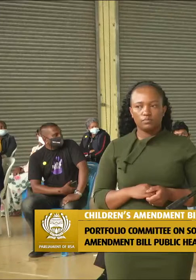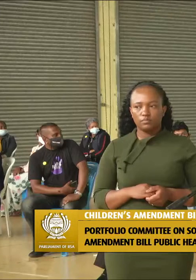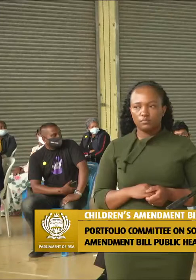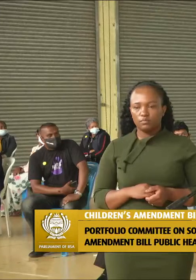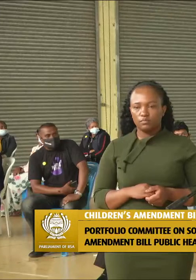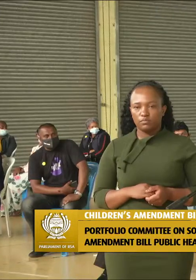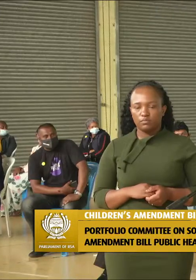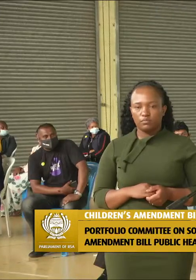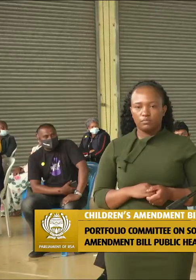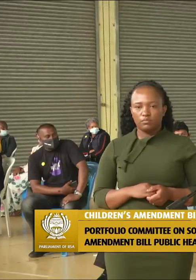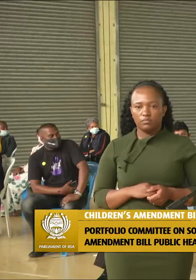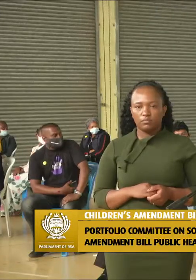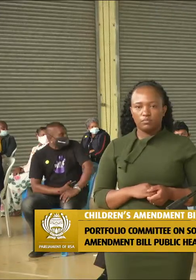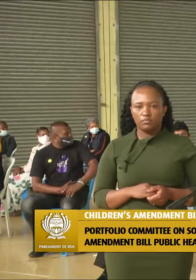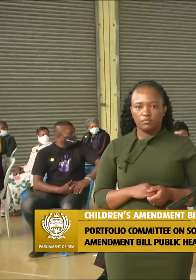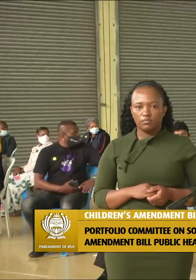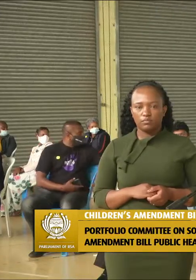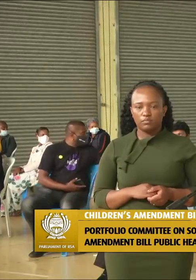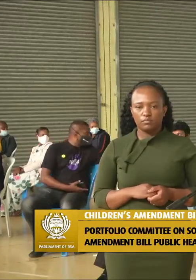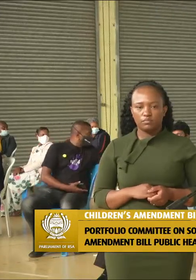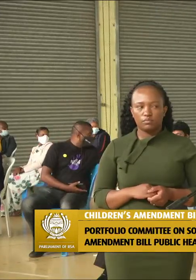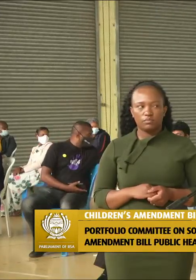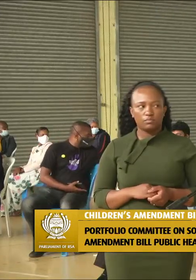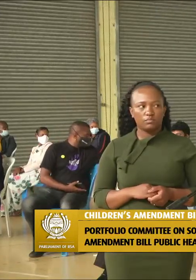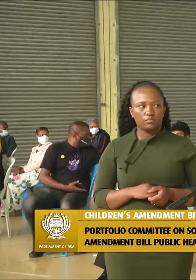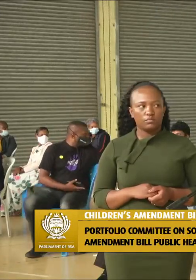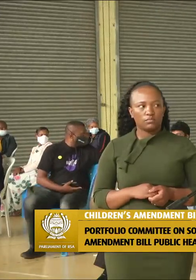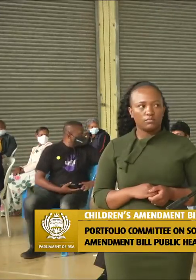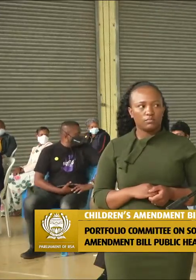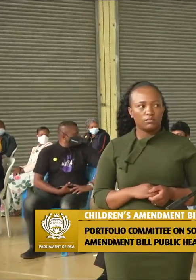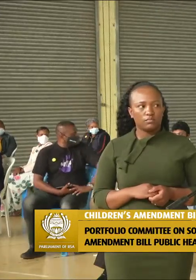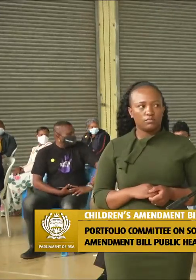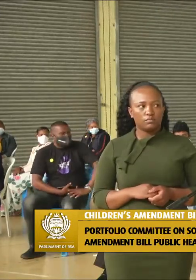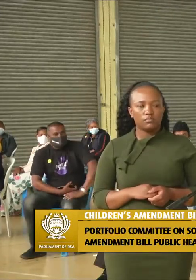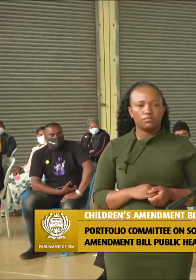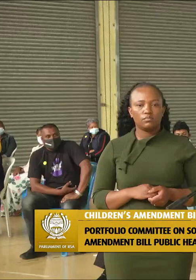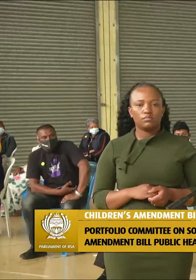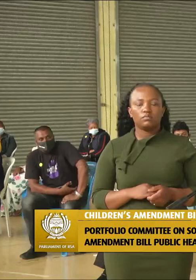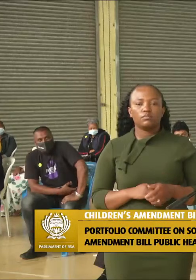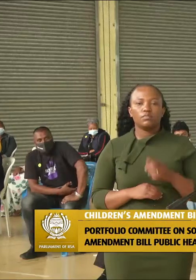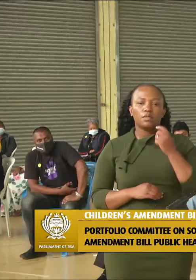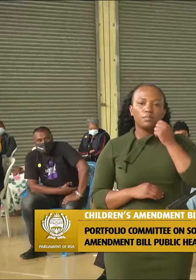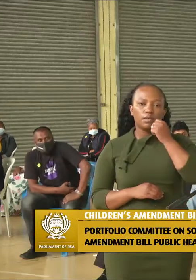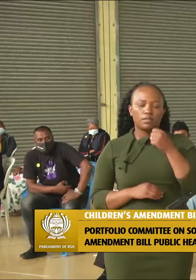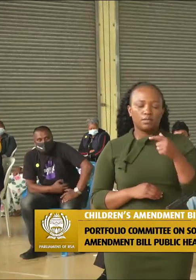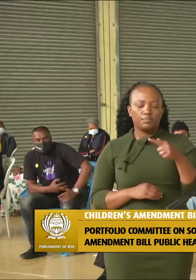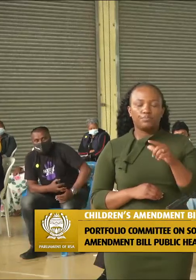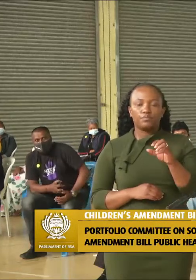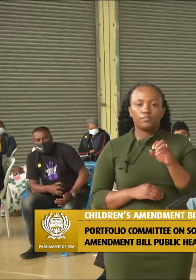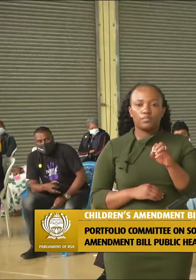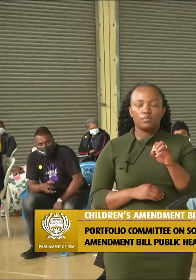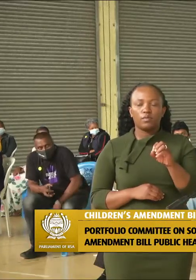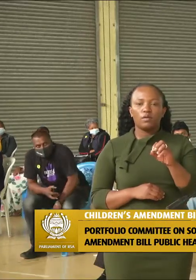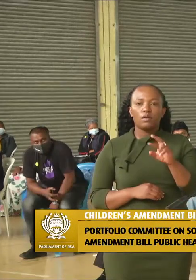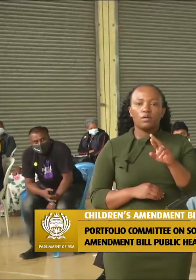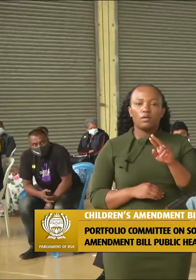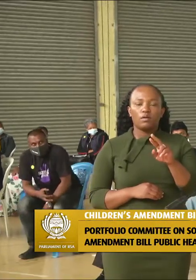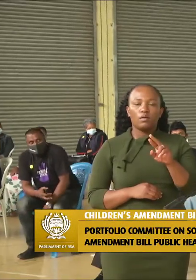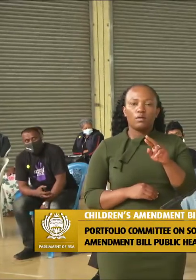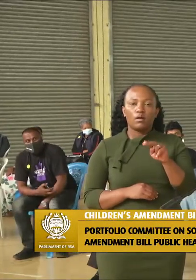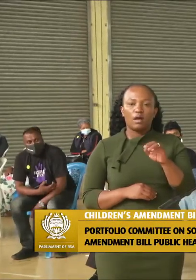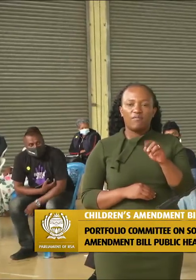ngendima okumele idlalwe abazali ekukhuliseni abantwana. Mr. Governor asked a few questions, but I'll